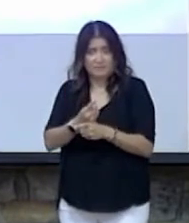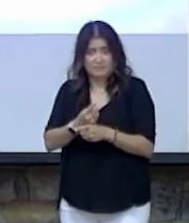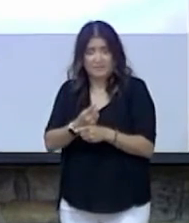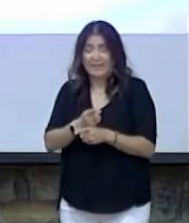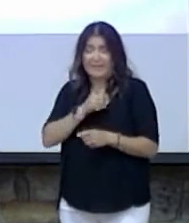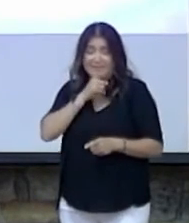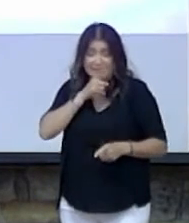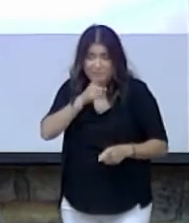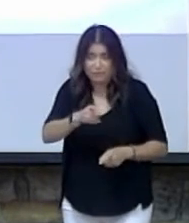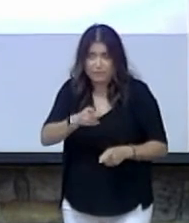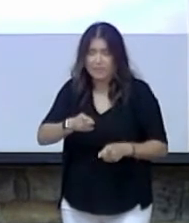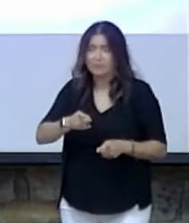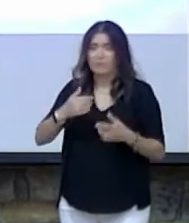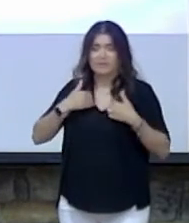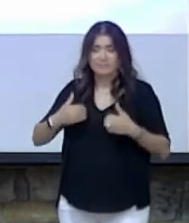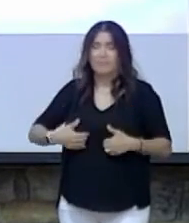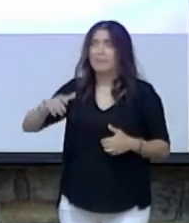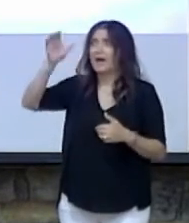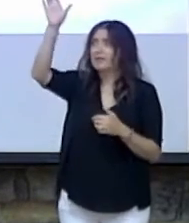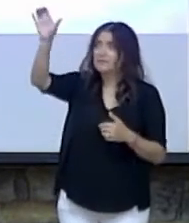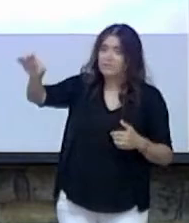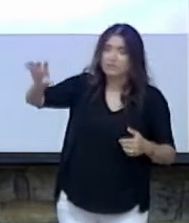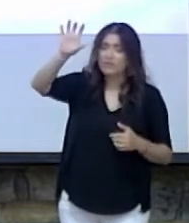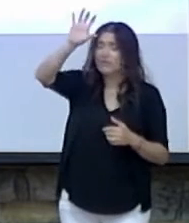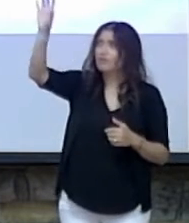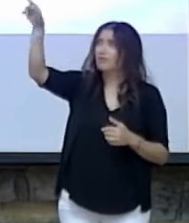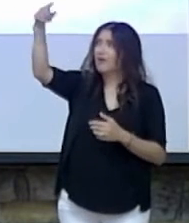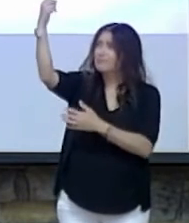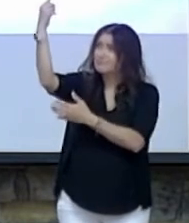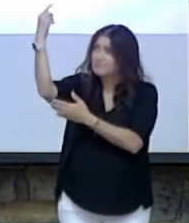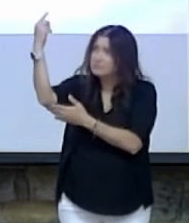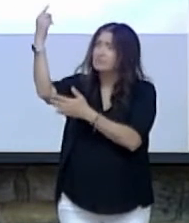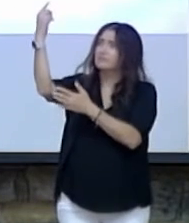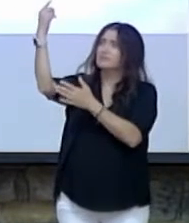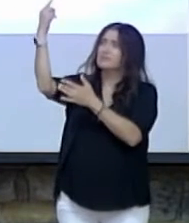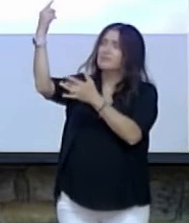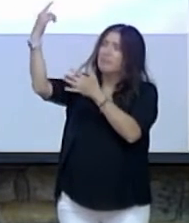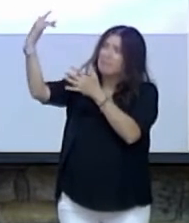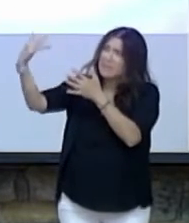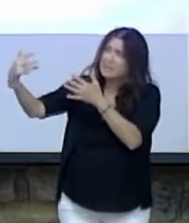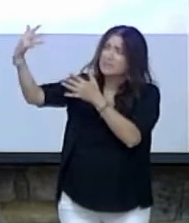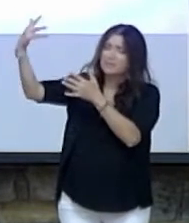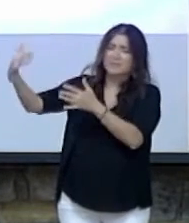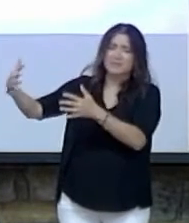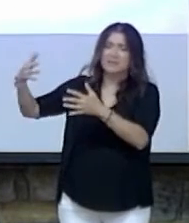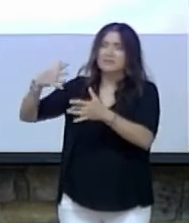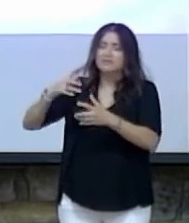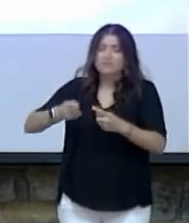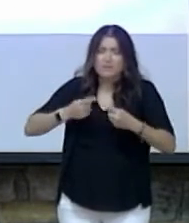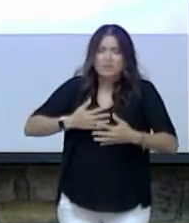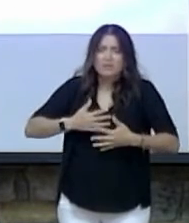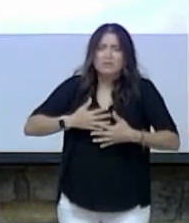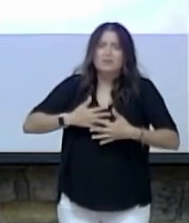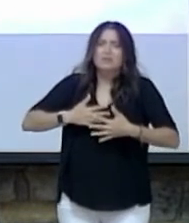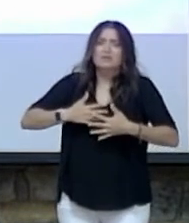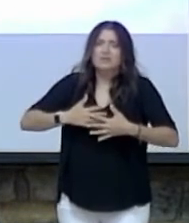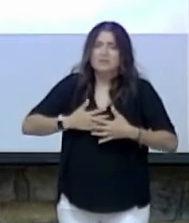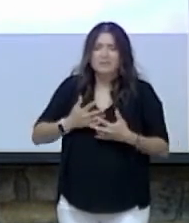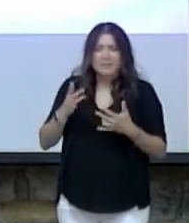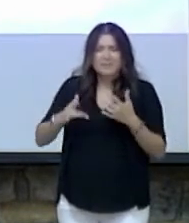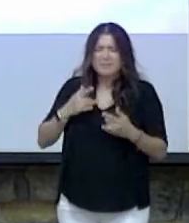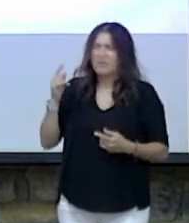body was hanging on that cross, covered in blood, as he struggled to even breathe, people were insulting